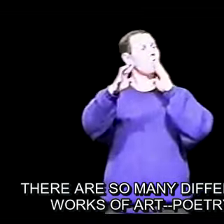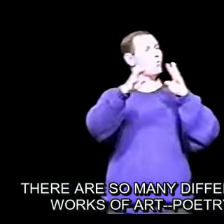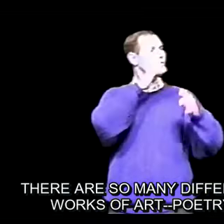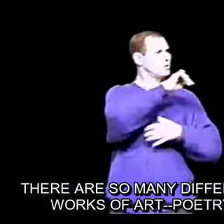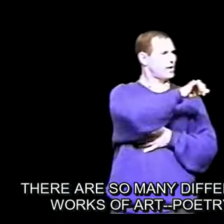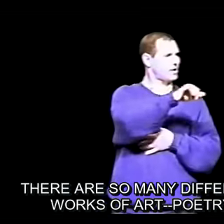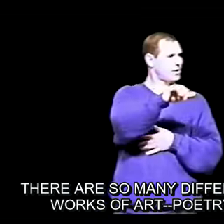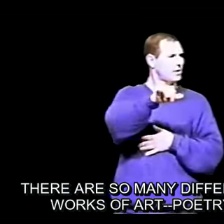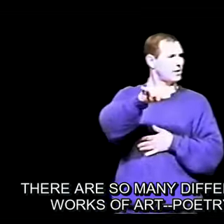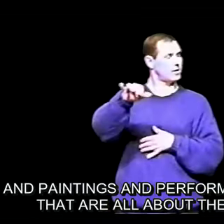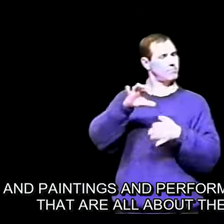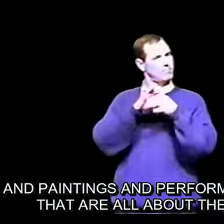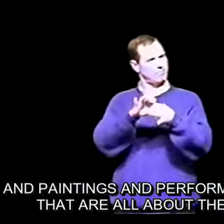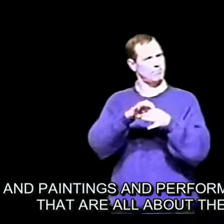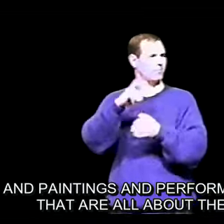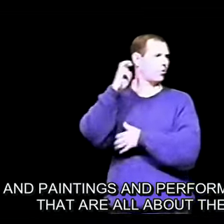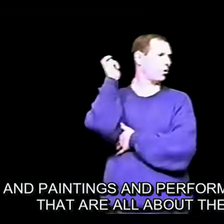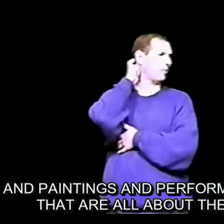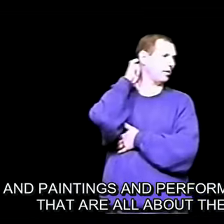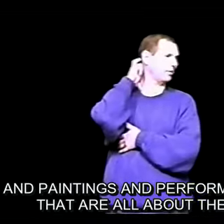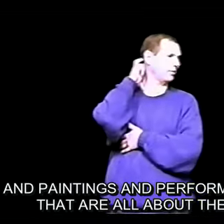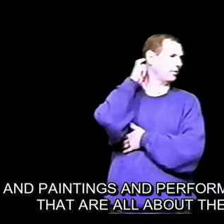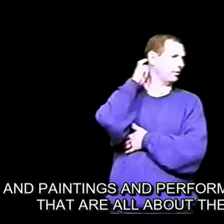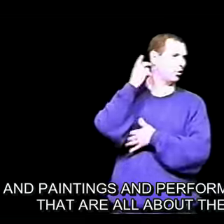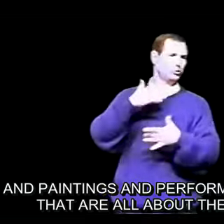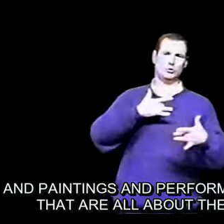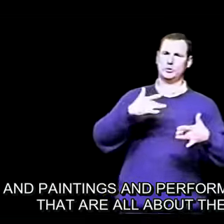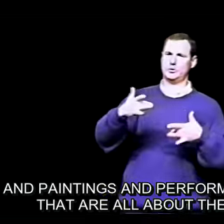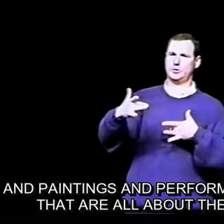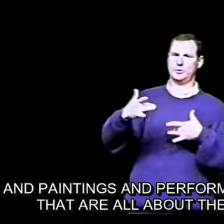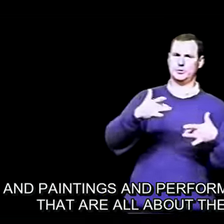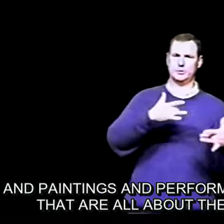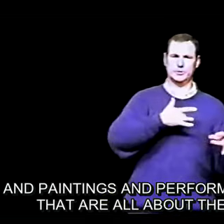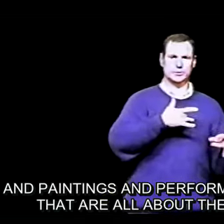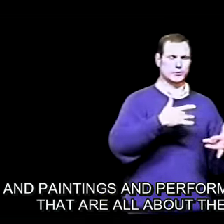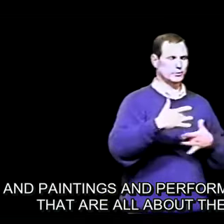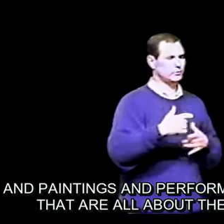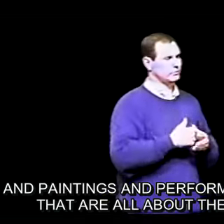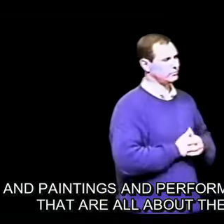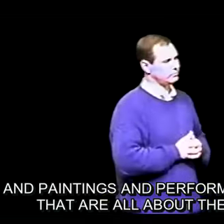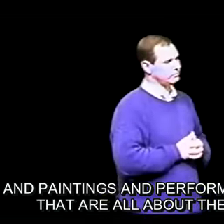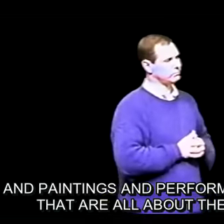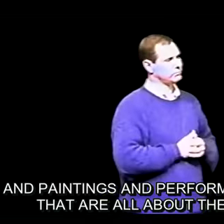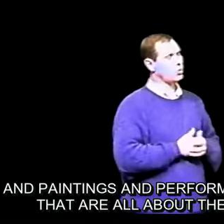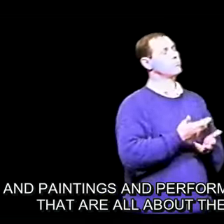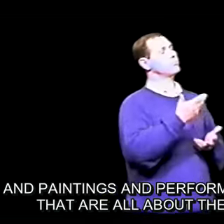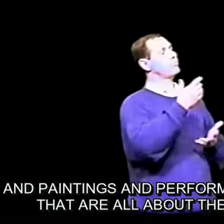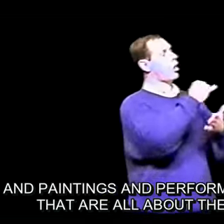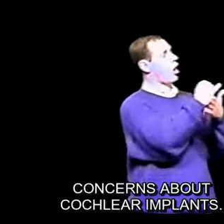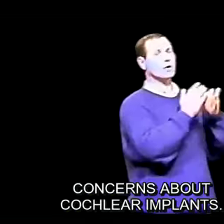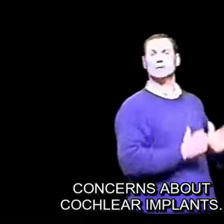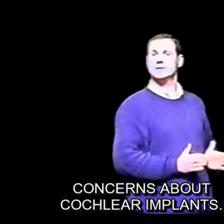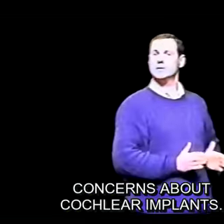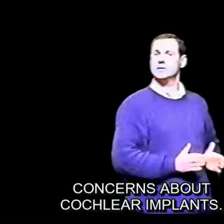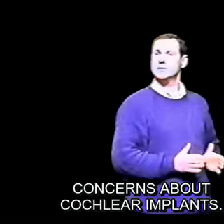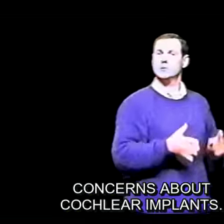and paintings and performances that are all about these concerns about cochlear